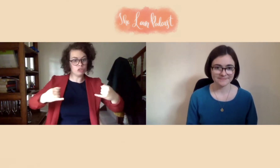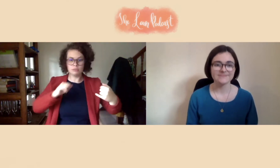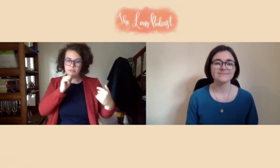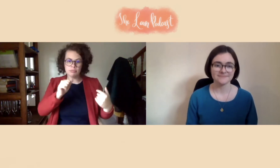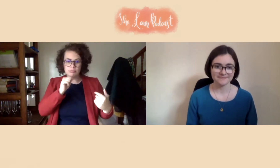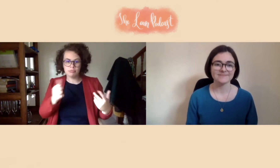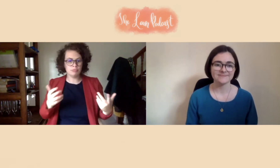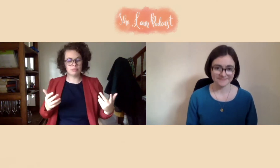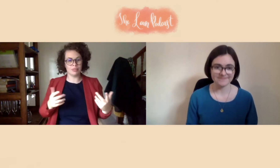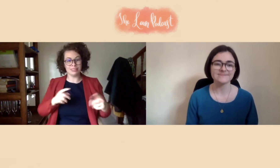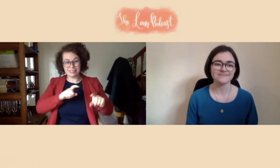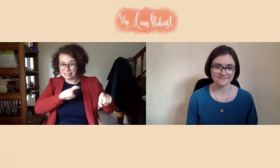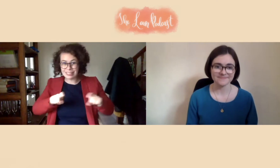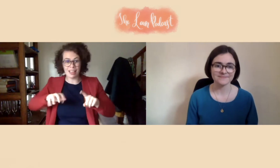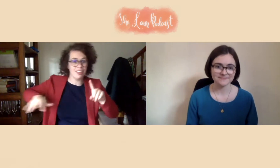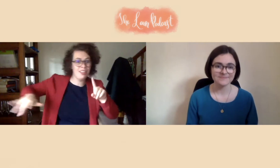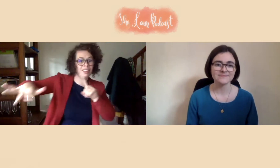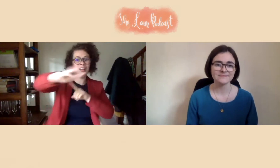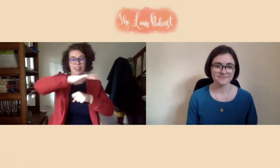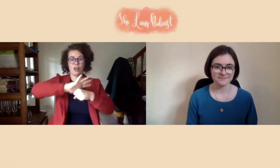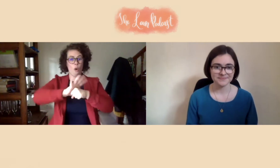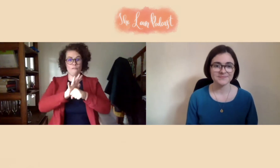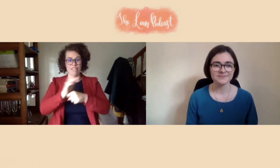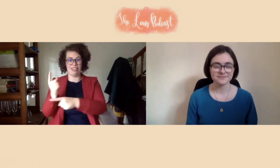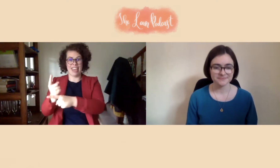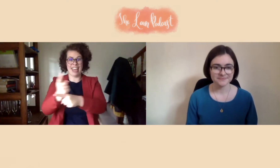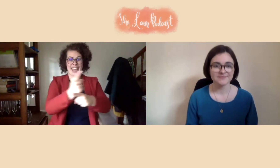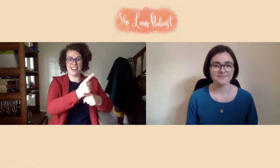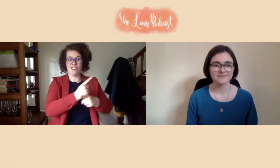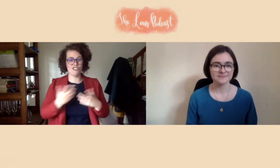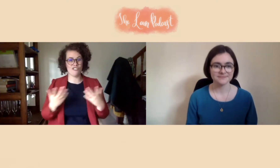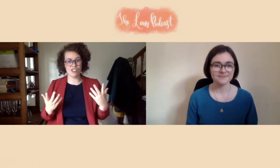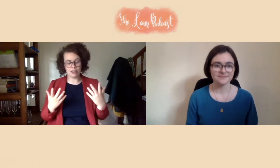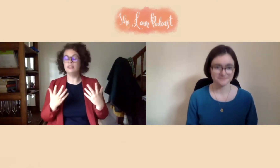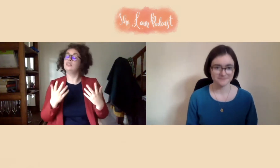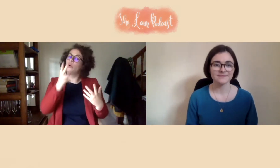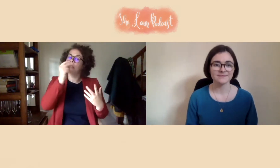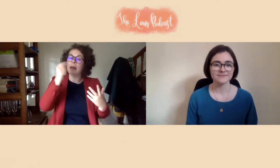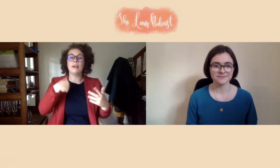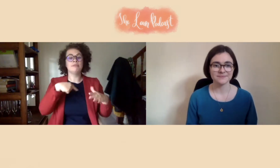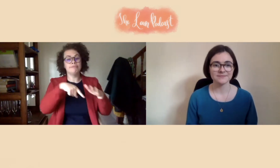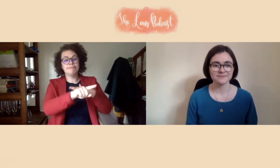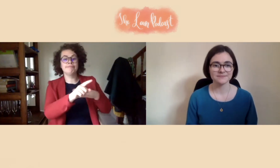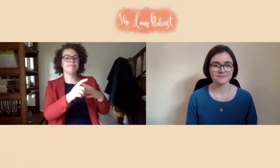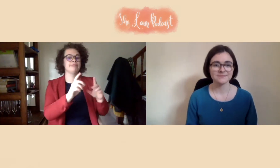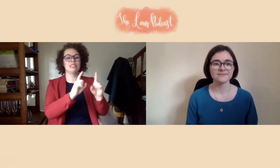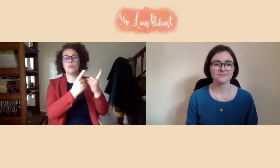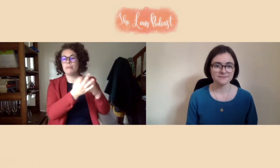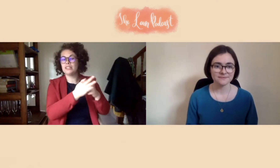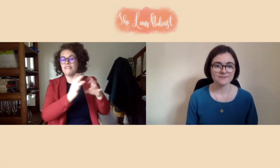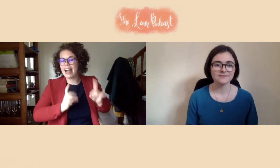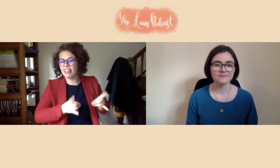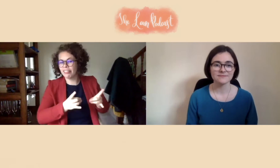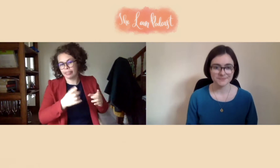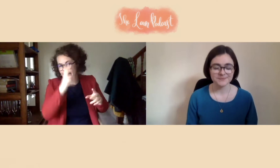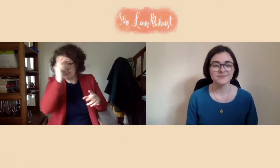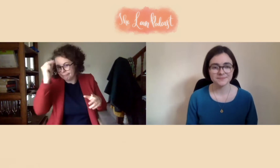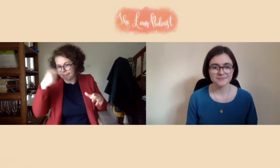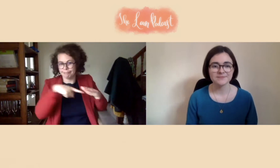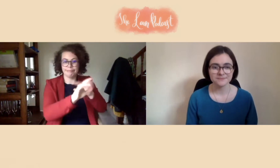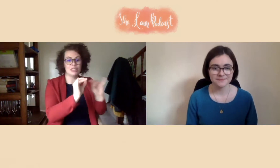still everywhere. Like the amount of times I came out of, let's say, the Department of Health, who had just given like the updates, the